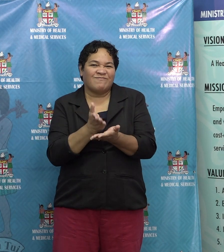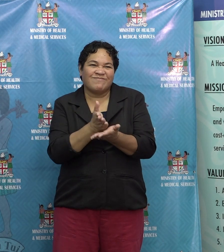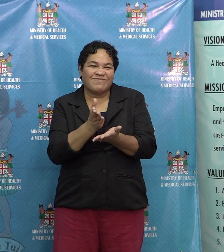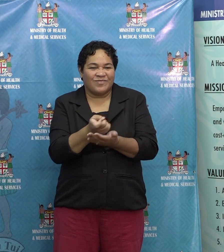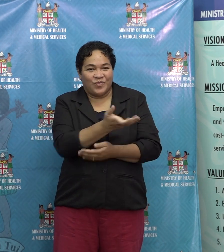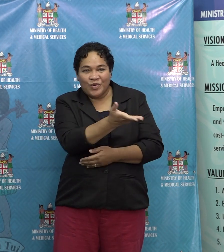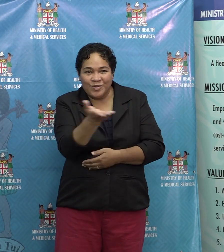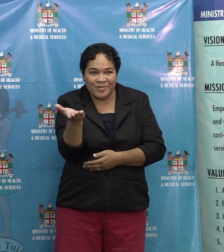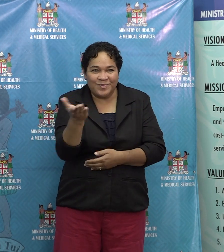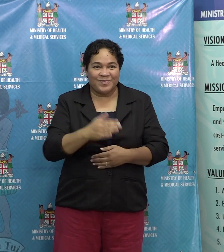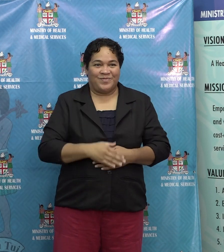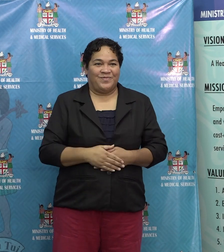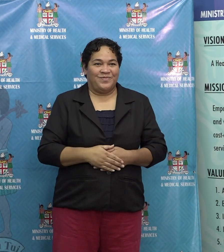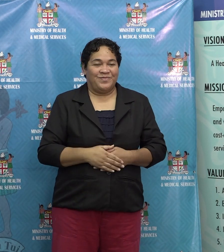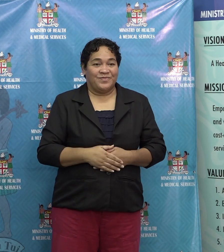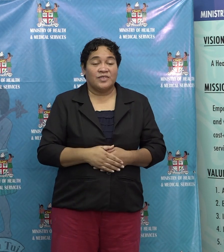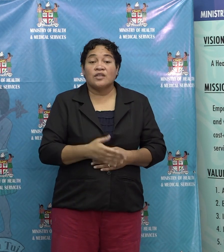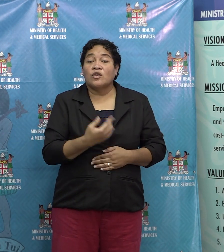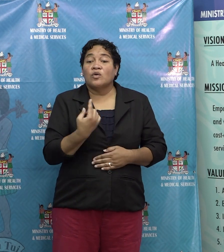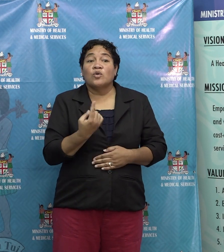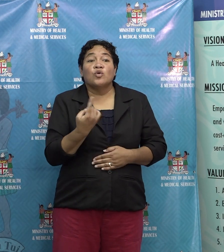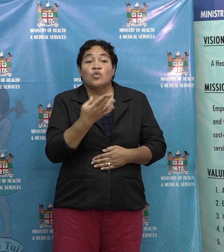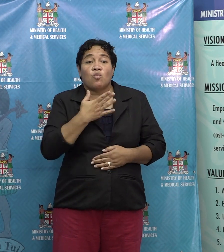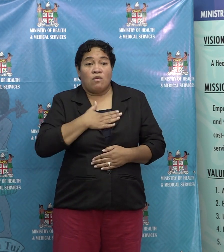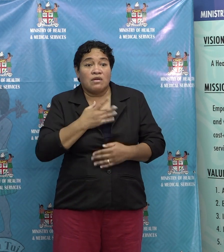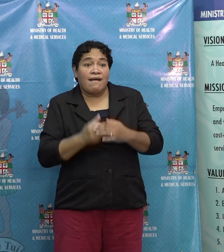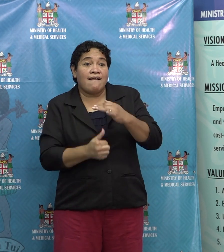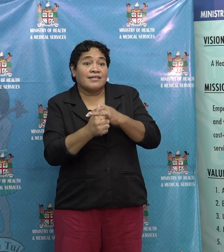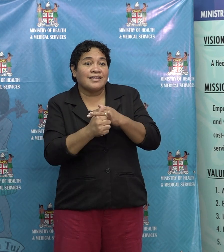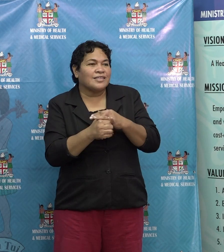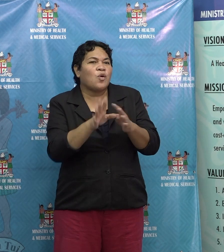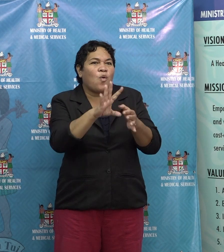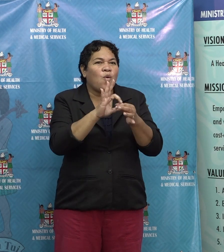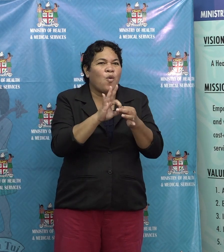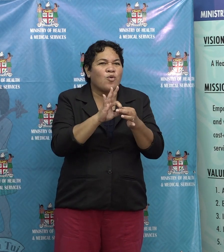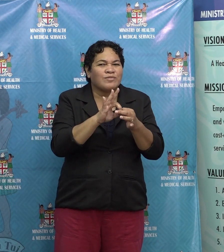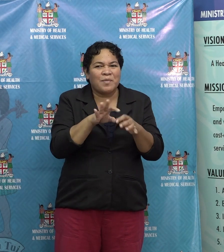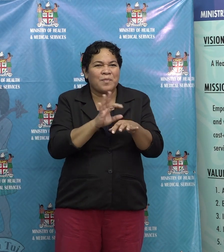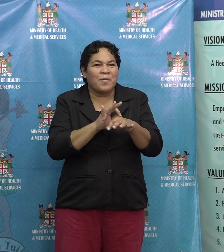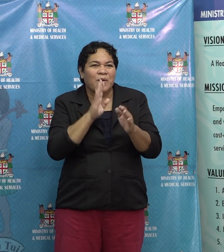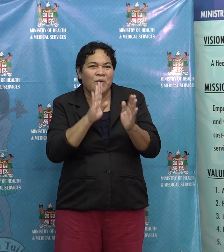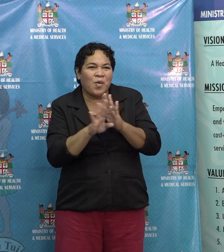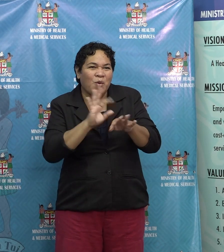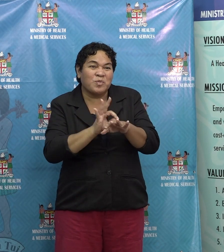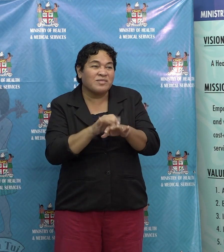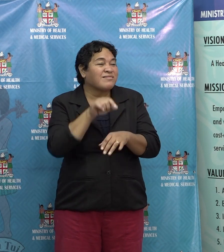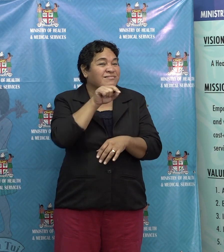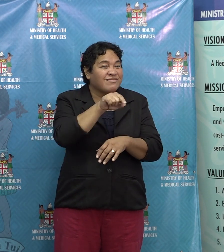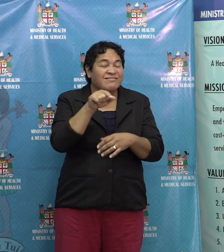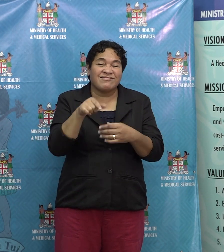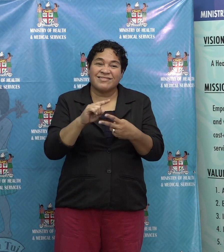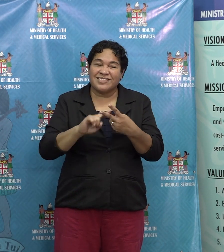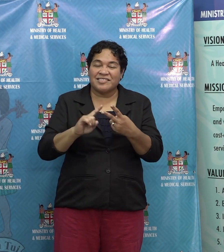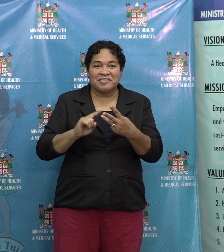for you. And obviously for those who access GPs, the general practitioners, the